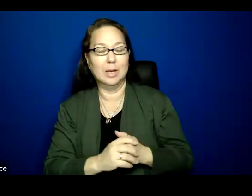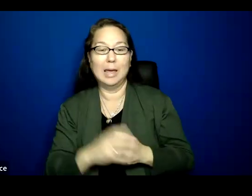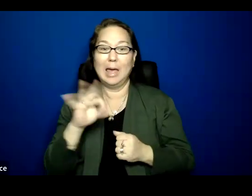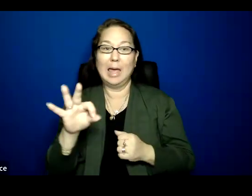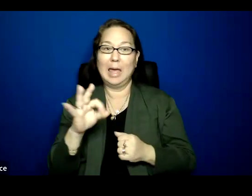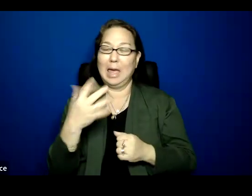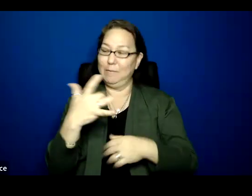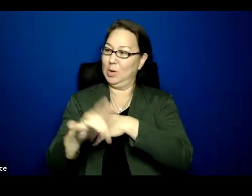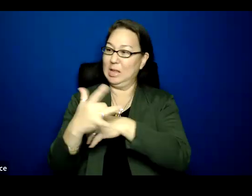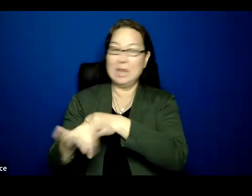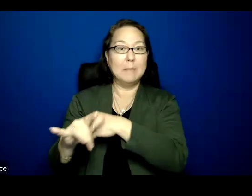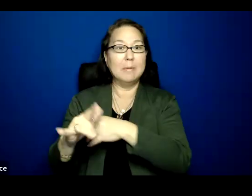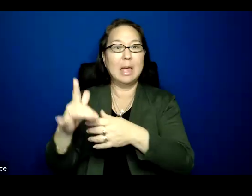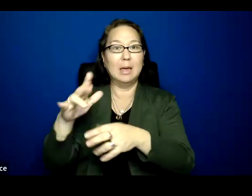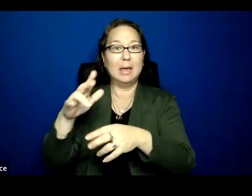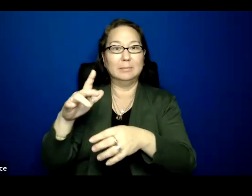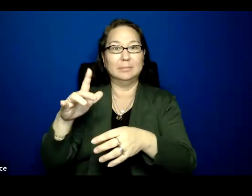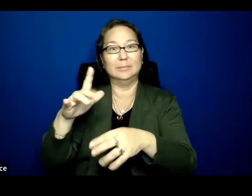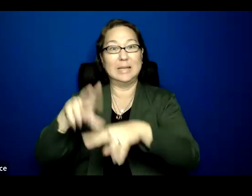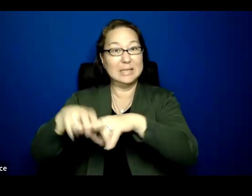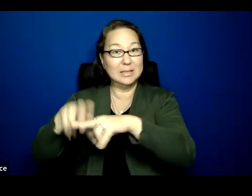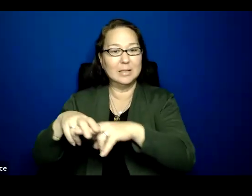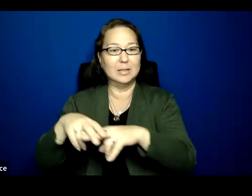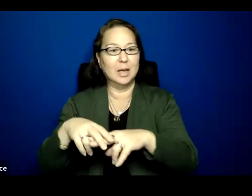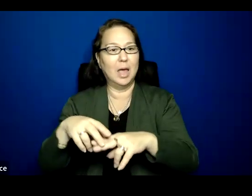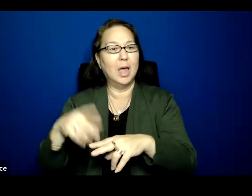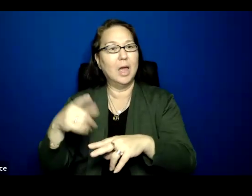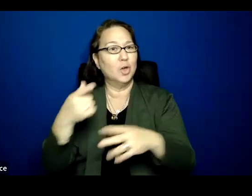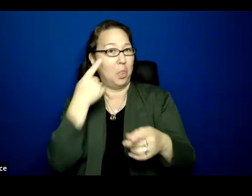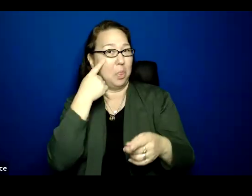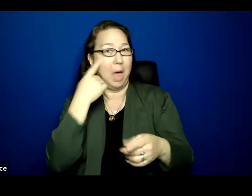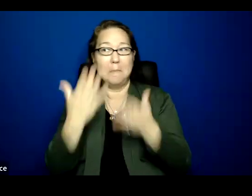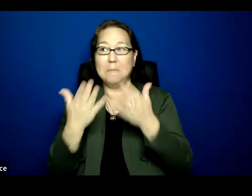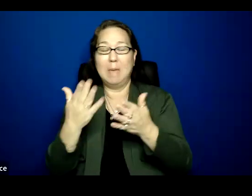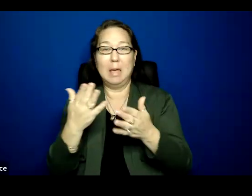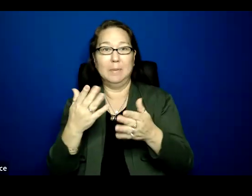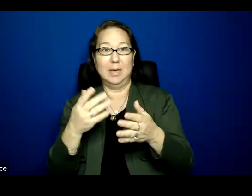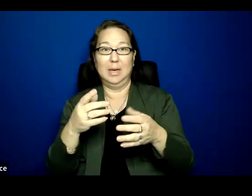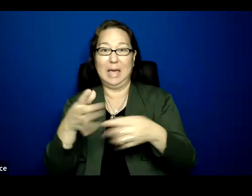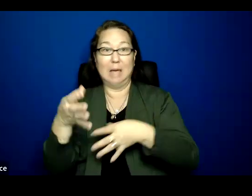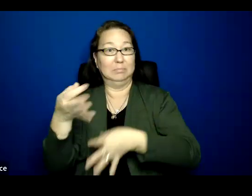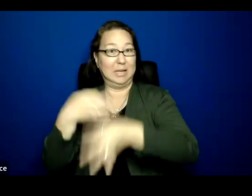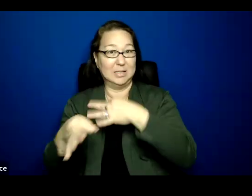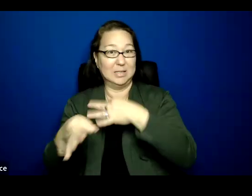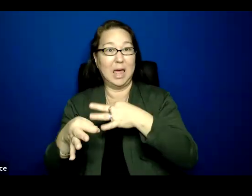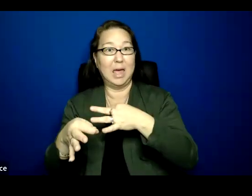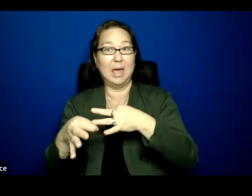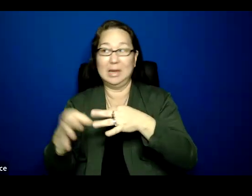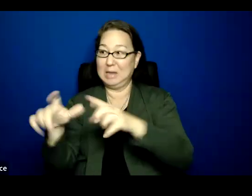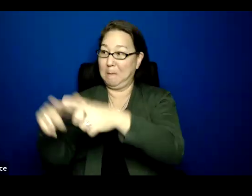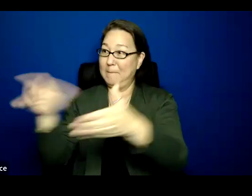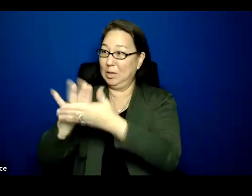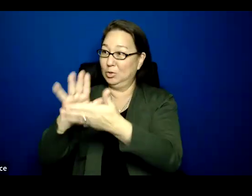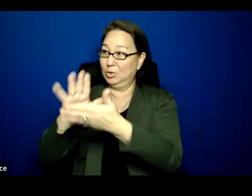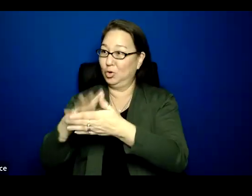has anyone thought about moving students from overpopulated schools into smaller ones? This will give students more one-on-one support and more